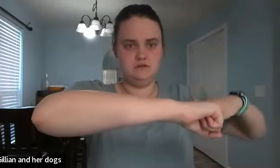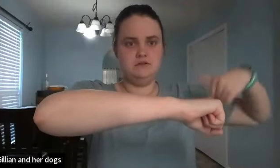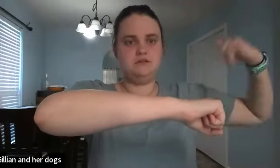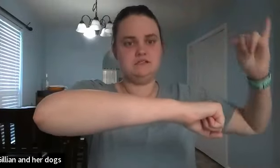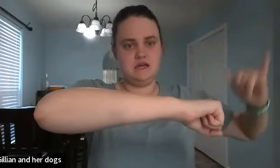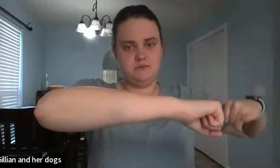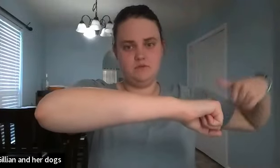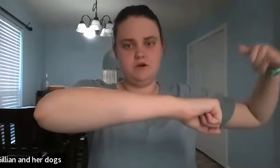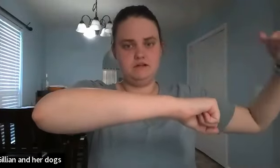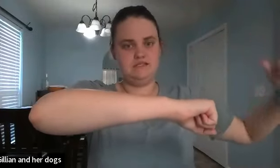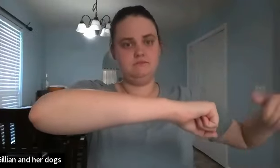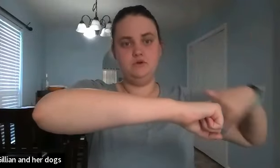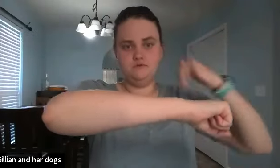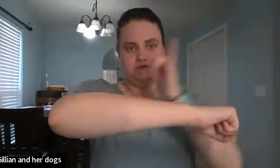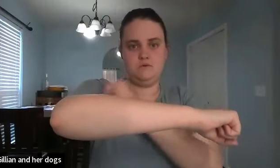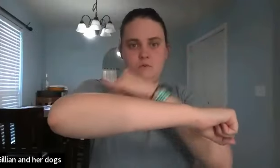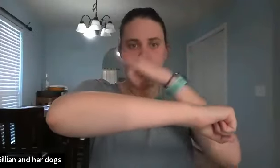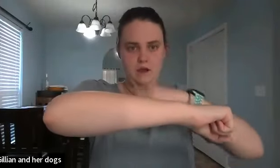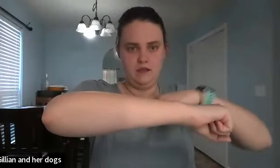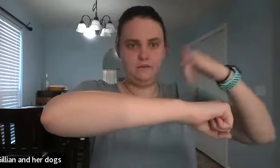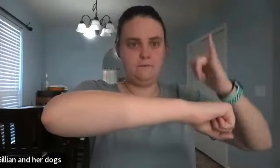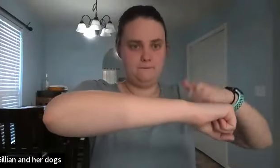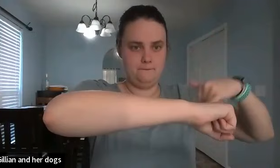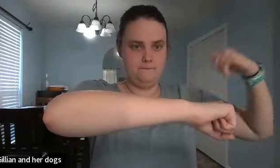tail slapping the water as it moves. Whale.